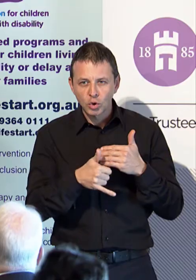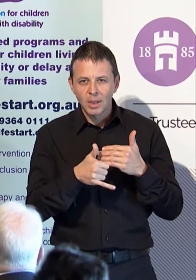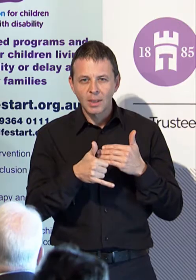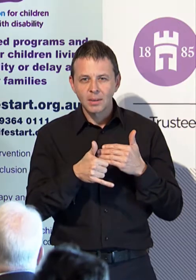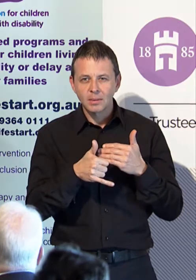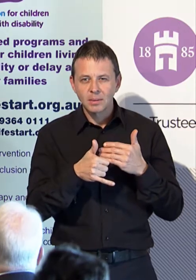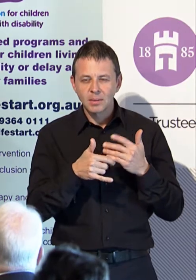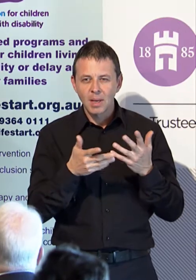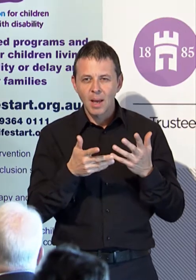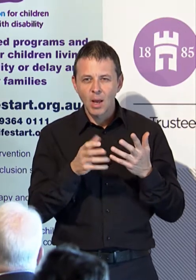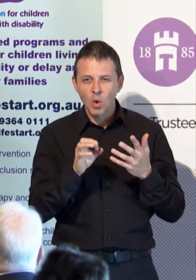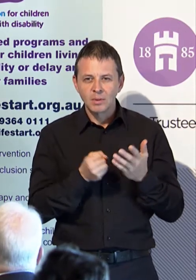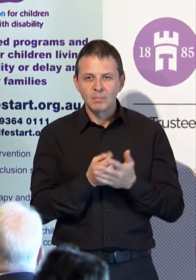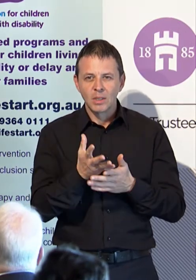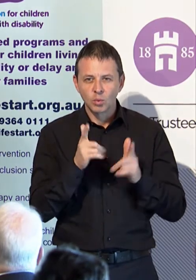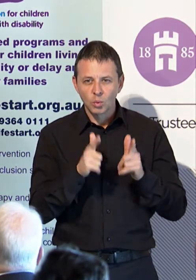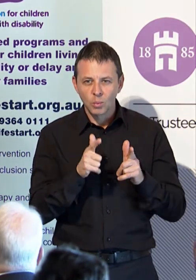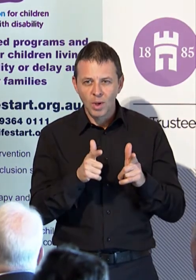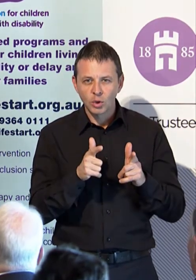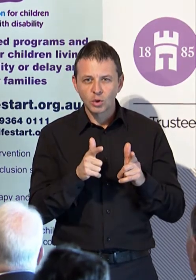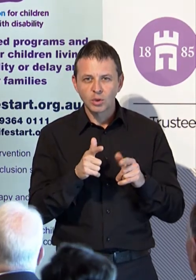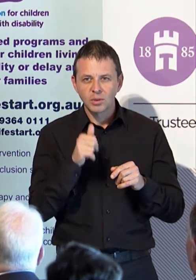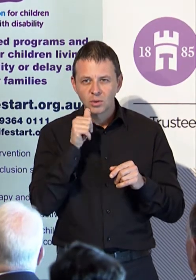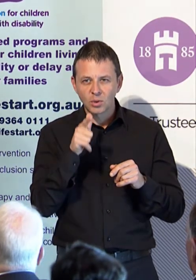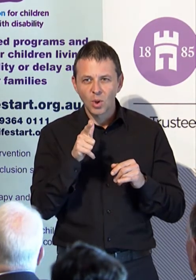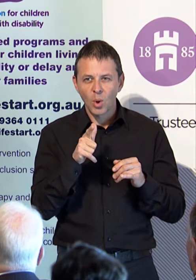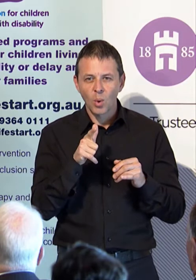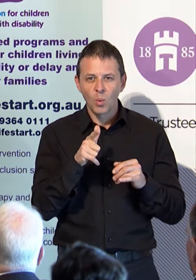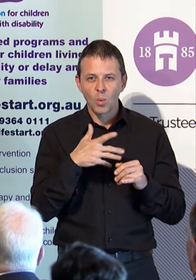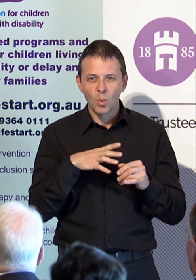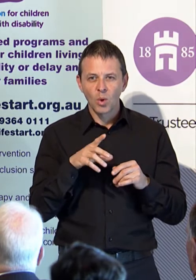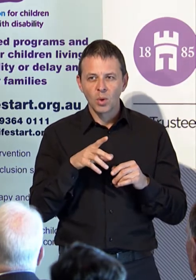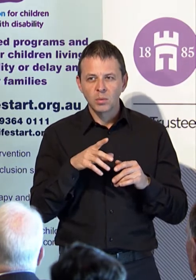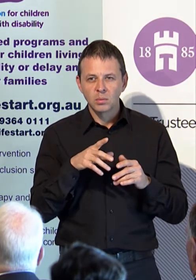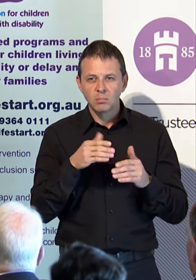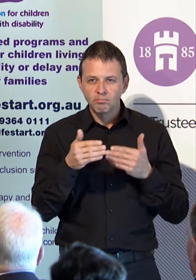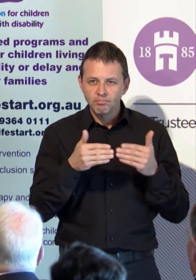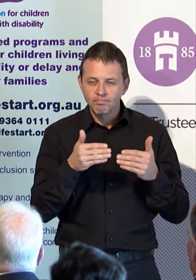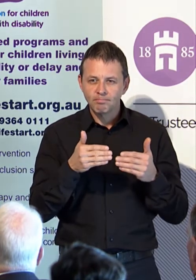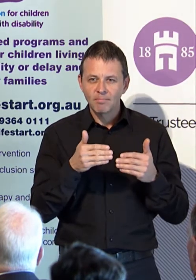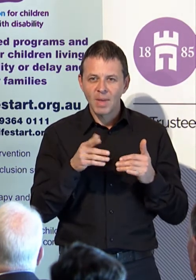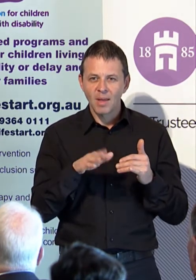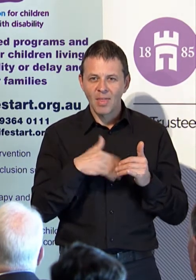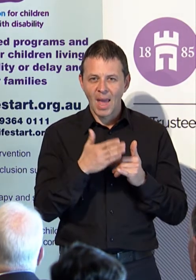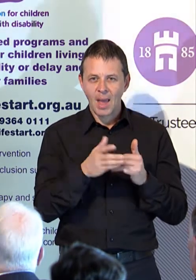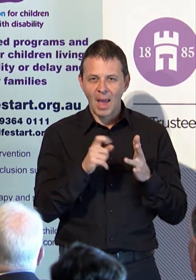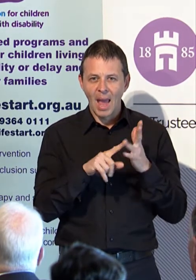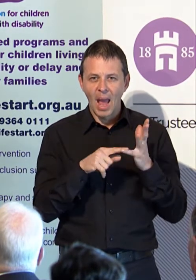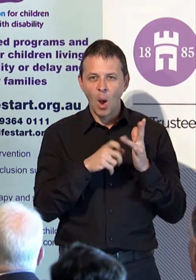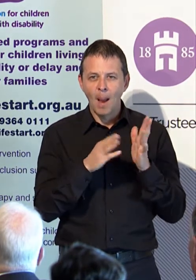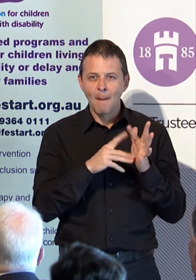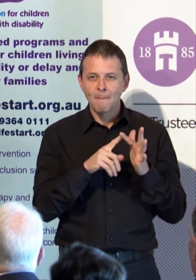technologies to make sure we get the right outcome as soon and as cheaply as possible, what I'm really talking about is